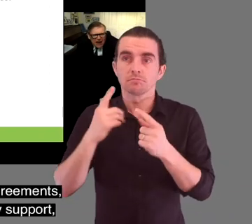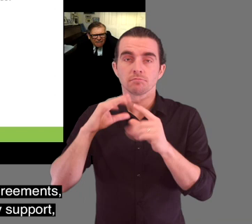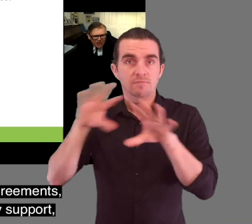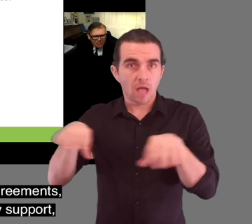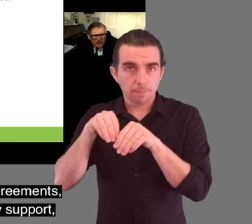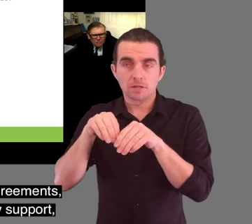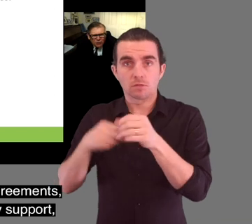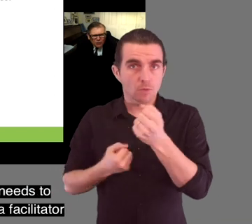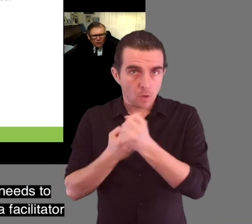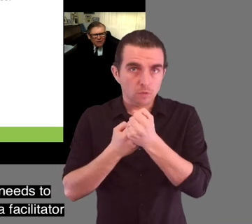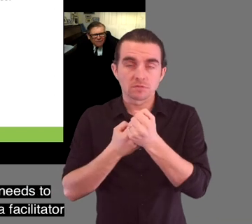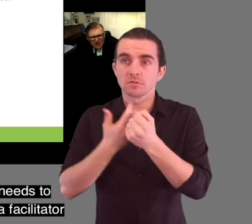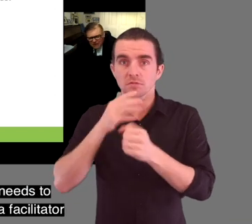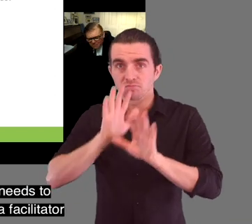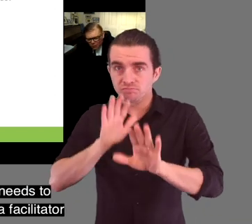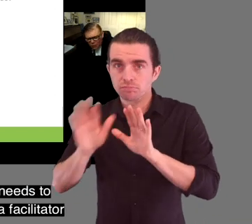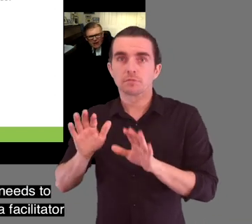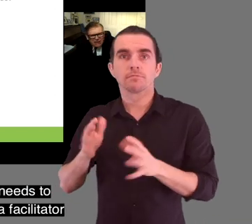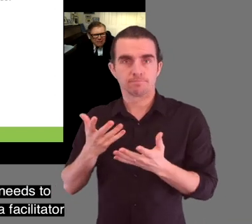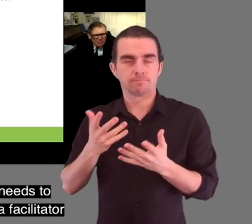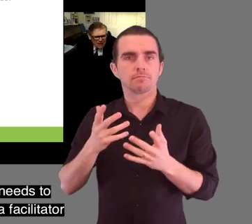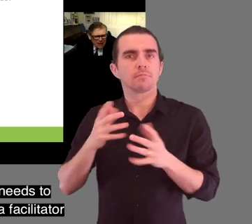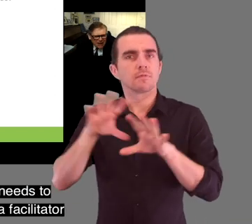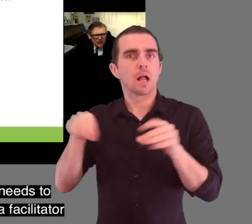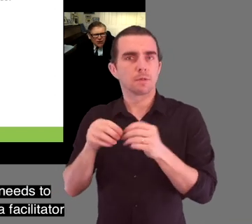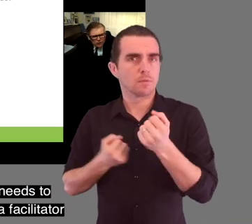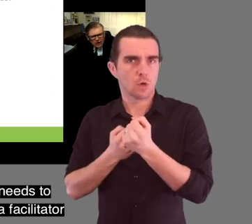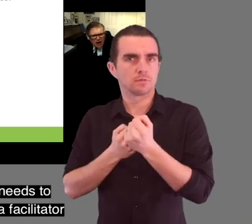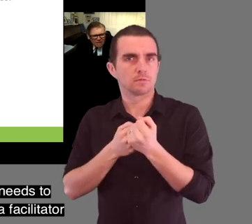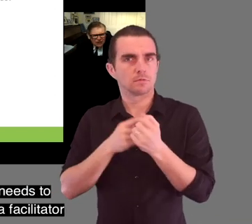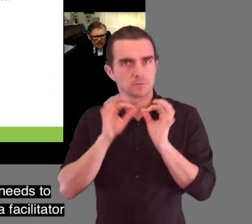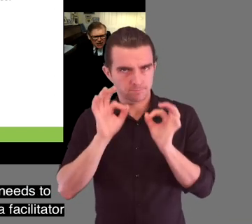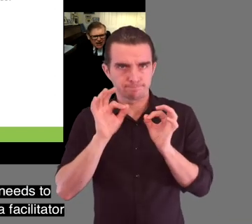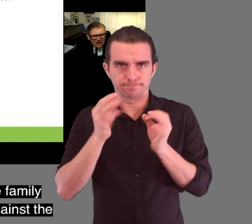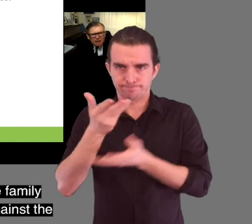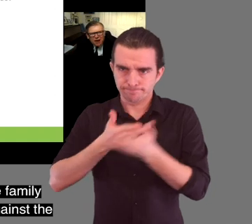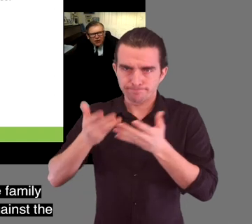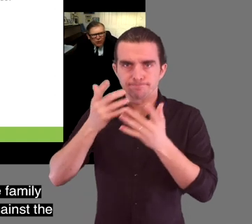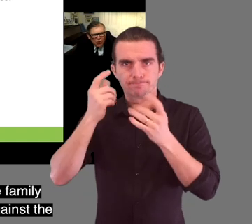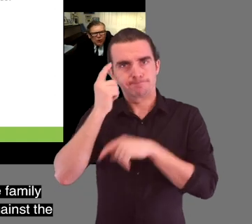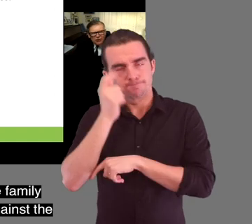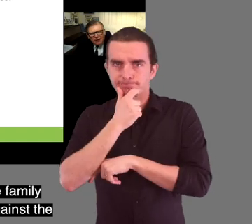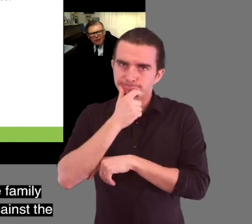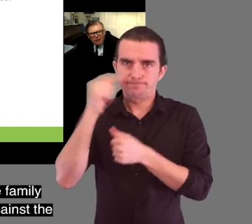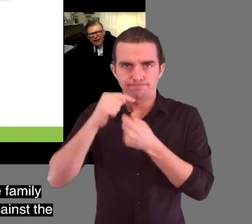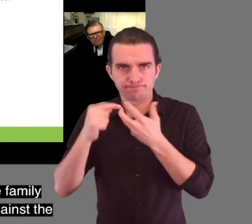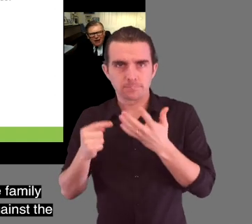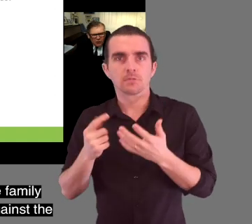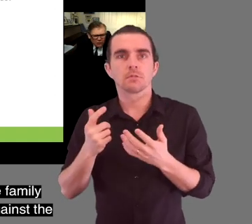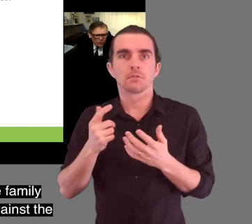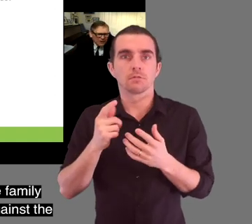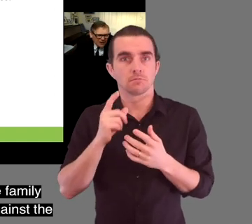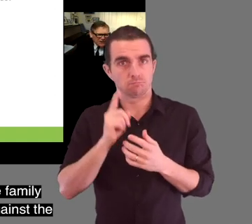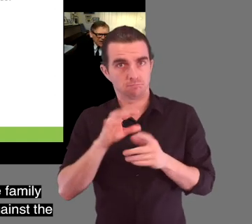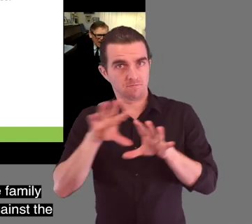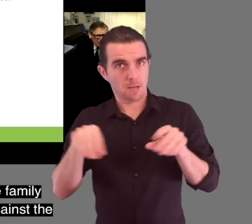we can have family support, but the family support needs to be mediated, usually by a facilitator, to make sure that the family are